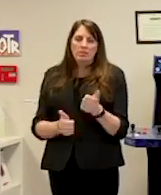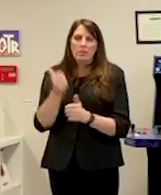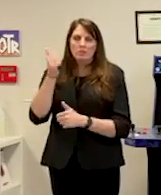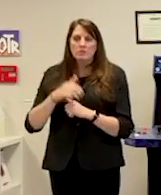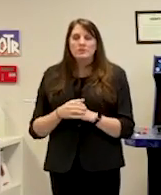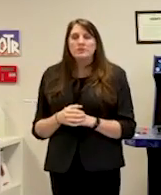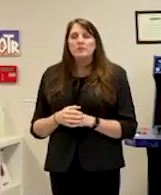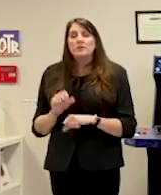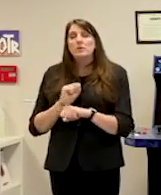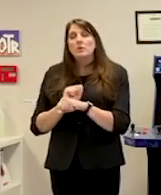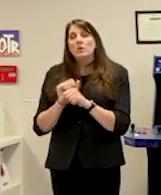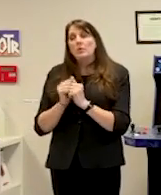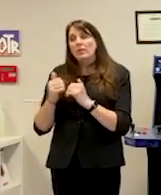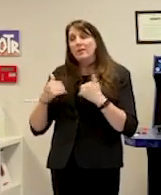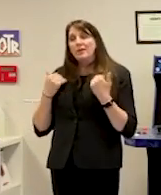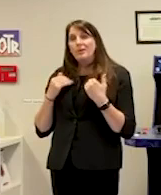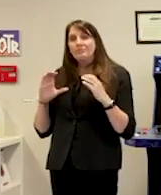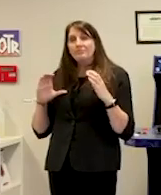And working with our youth, we can